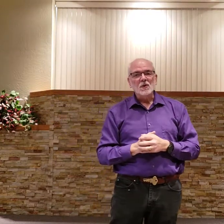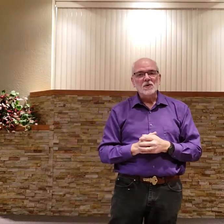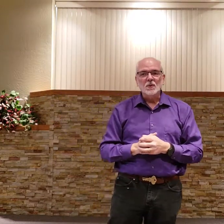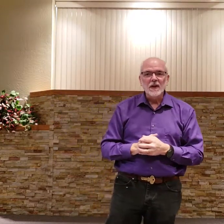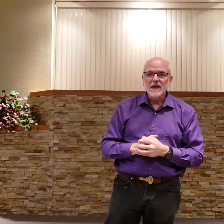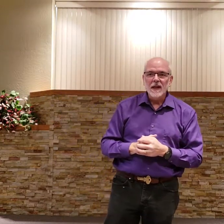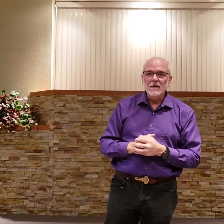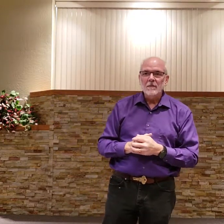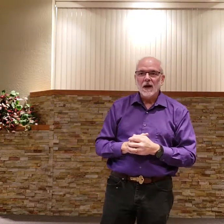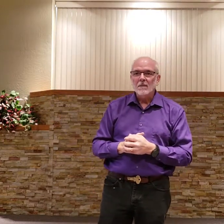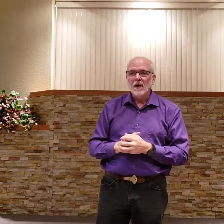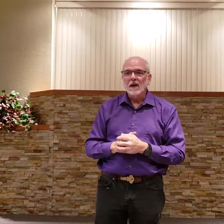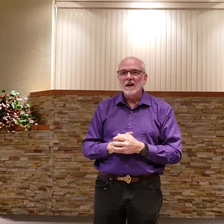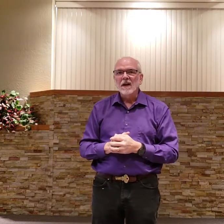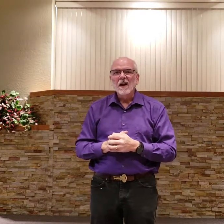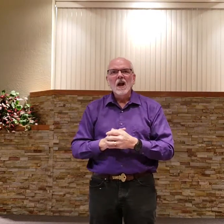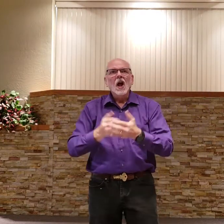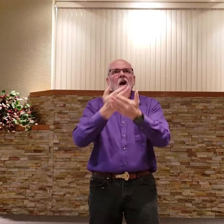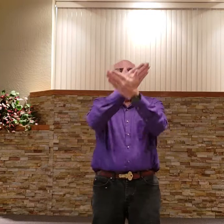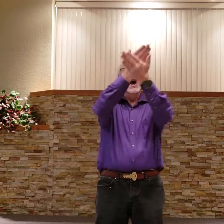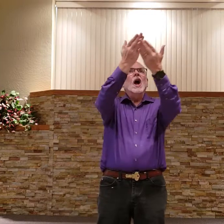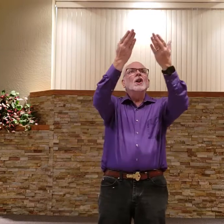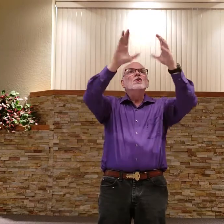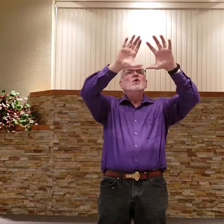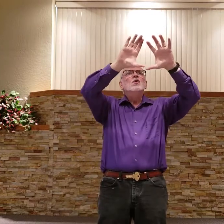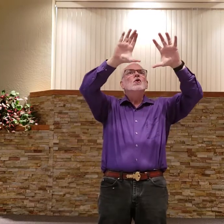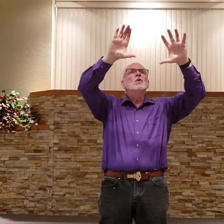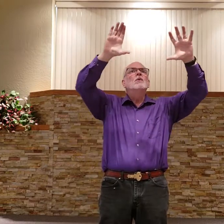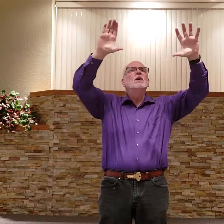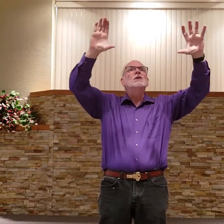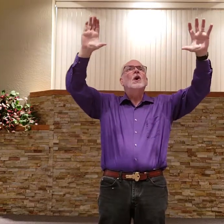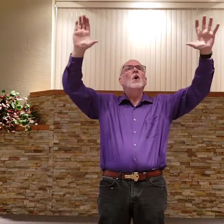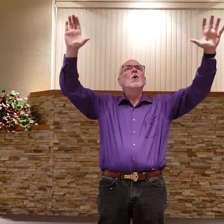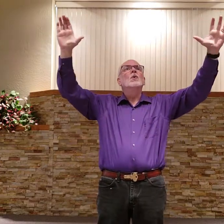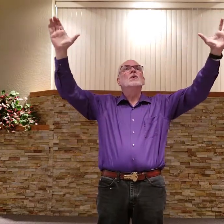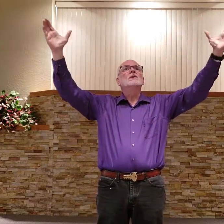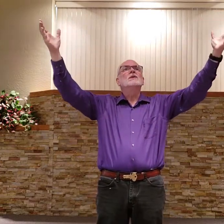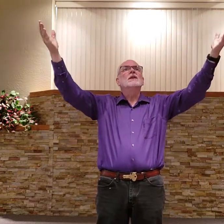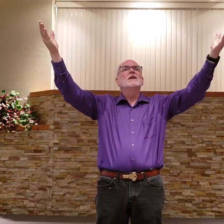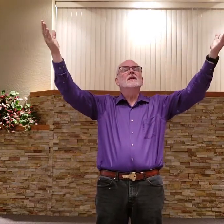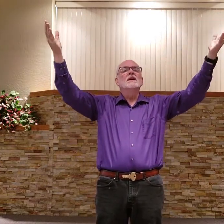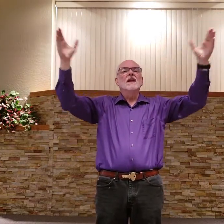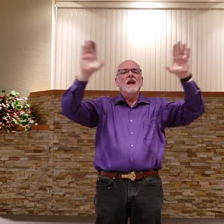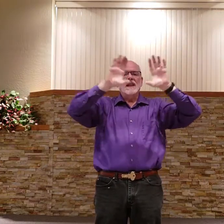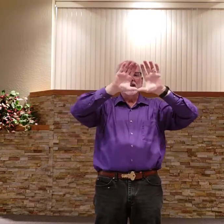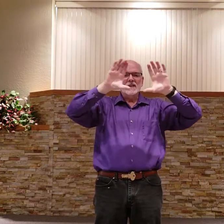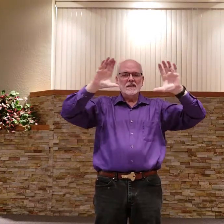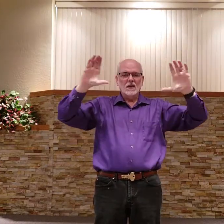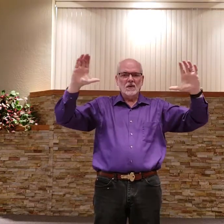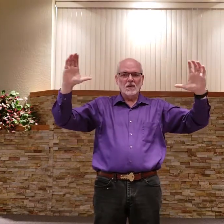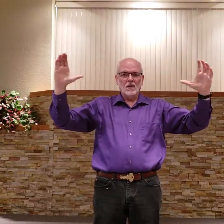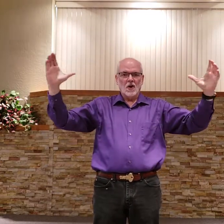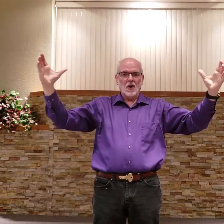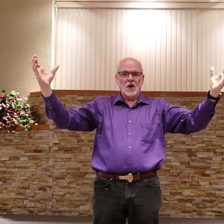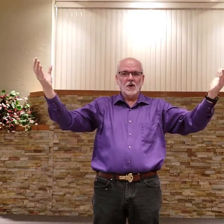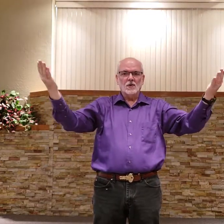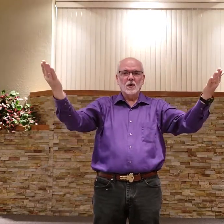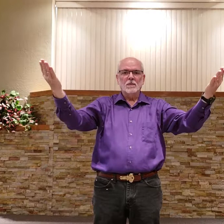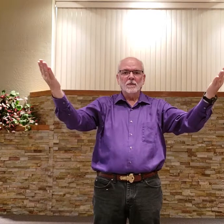host redeemed by blood. A numerous host. This is a large group of